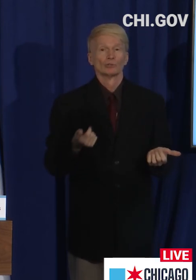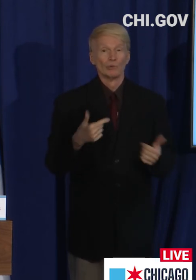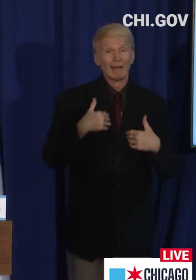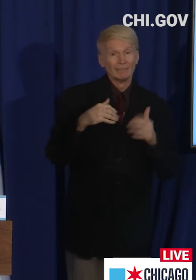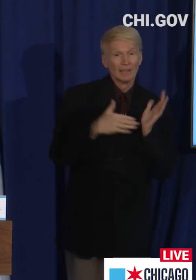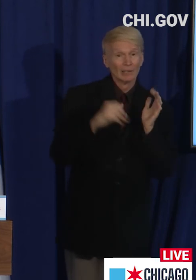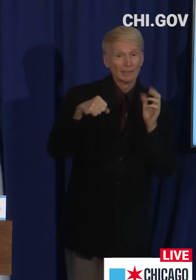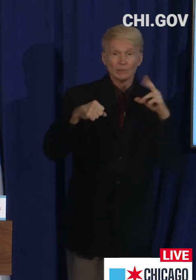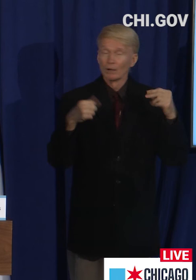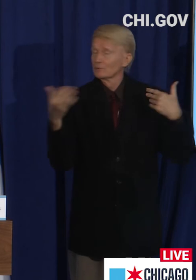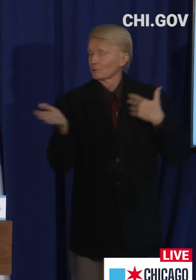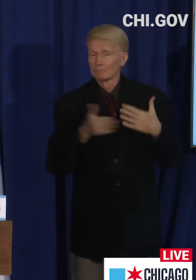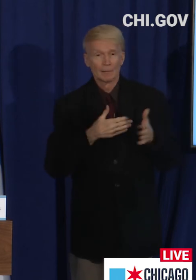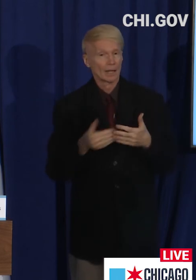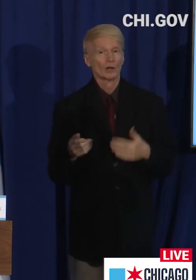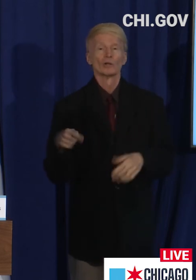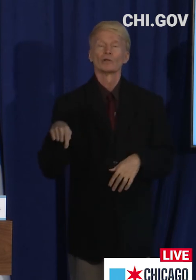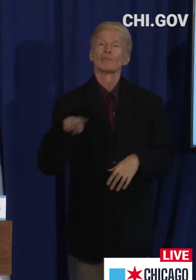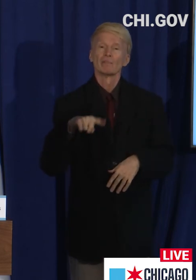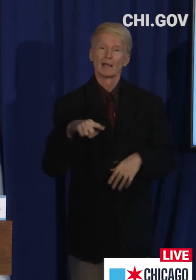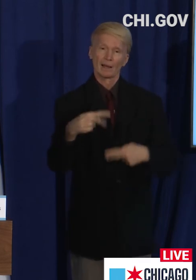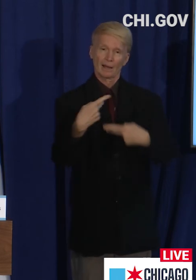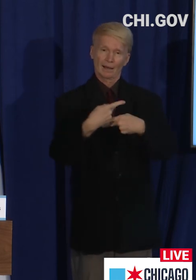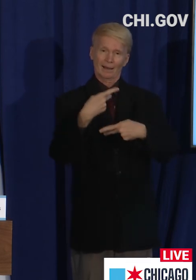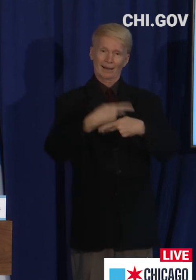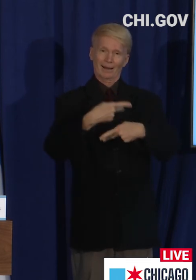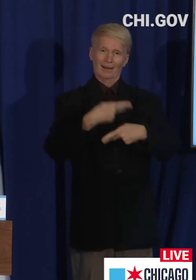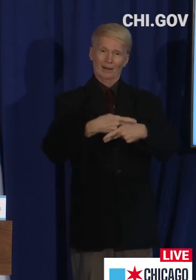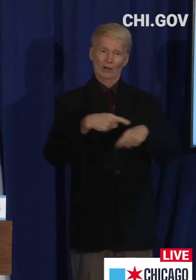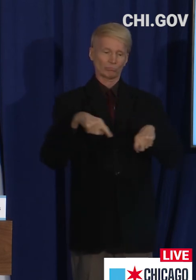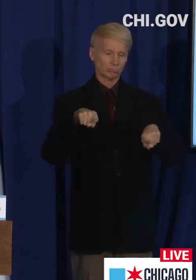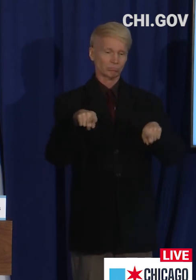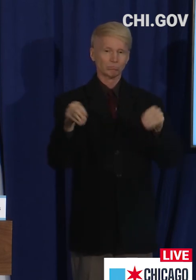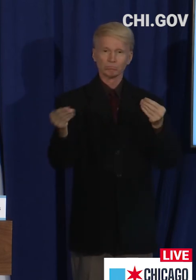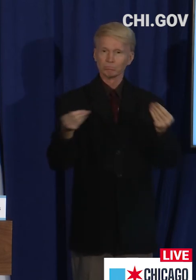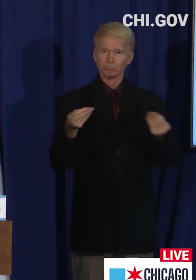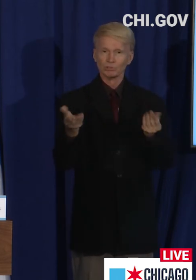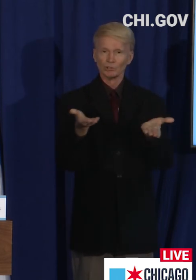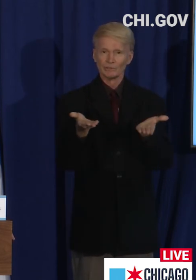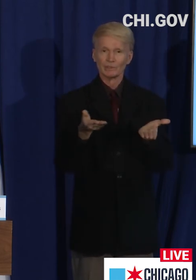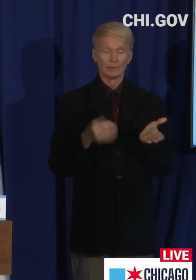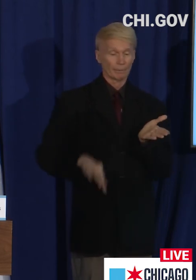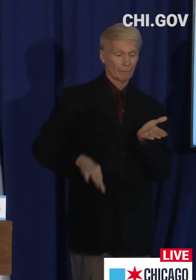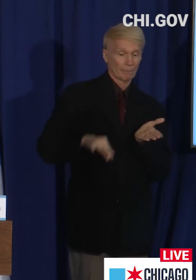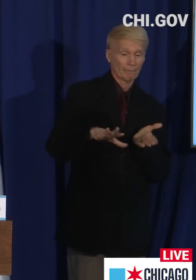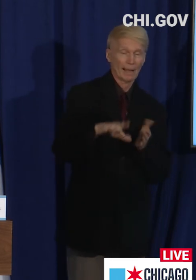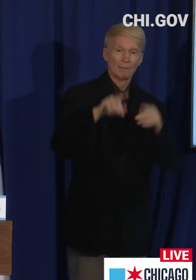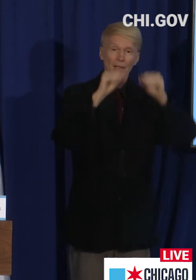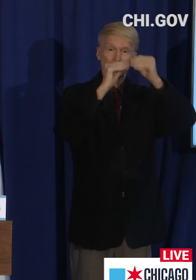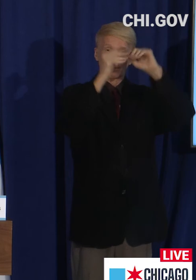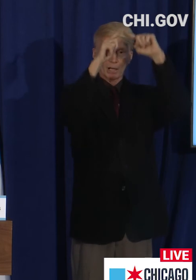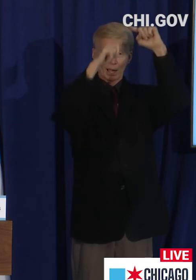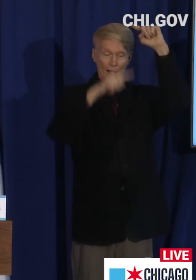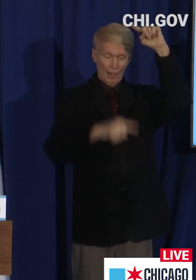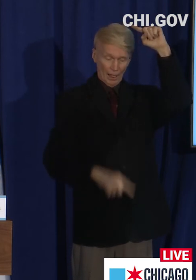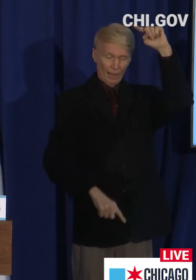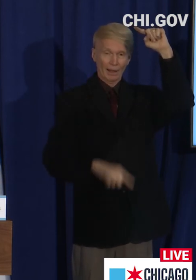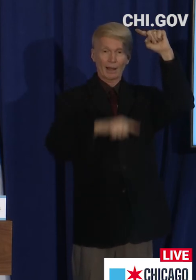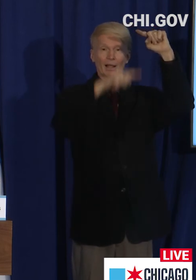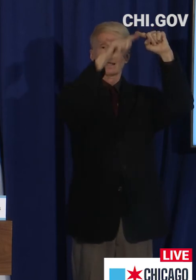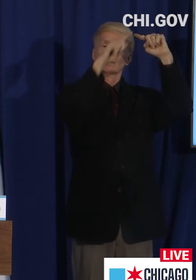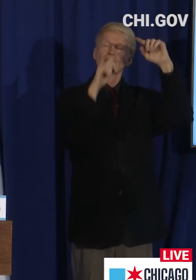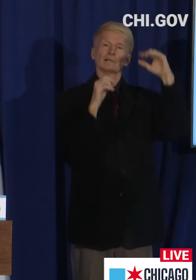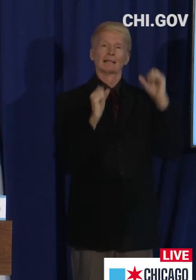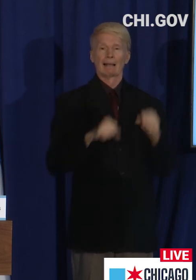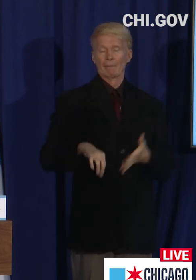doctor. They are set up to care for you. There is a sliding scale for payment that goes all the way down to 0. And